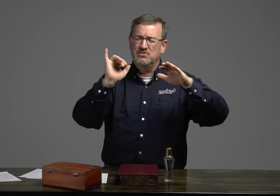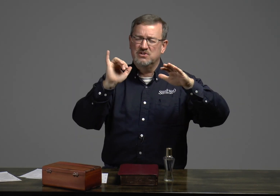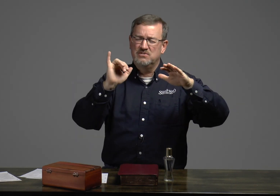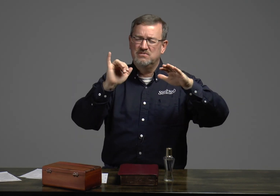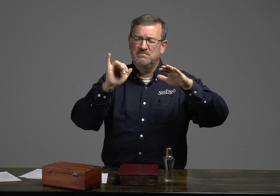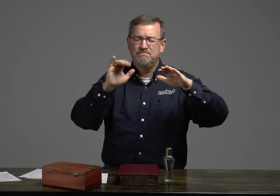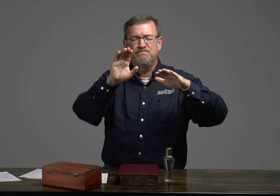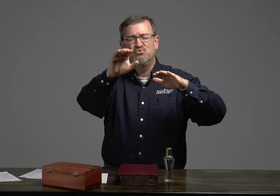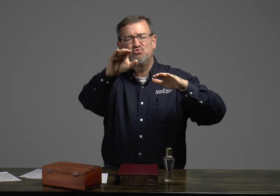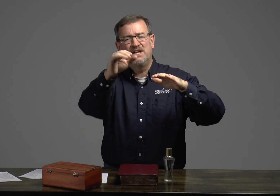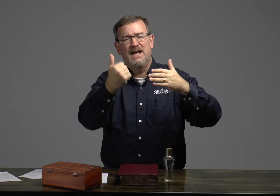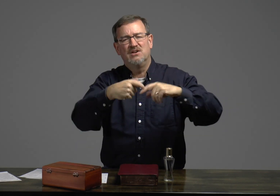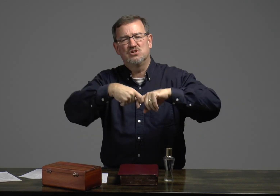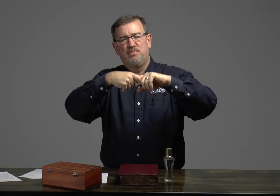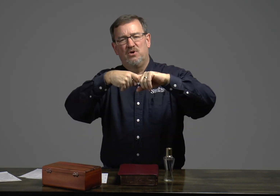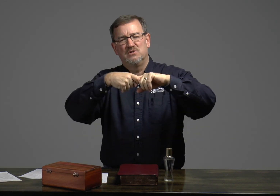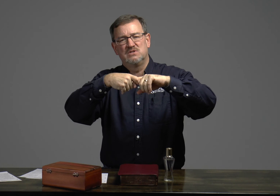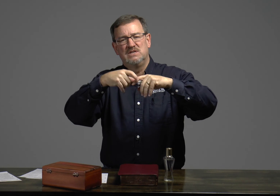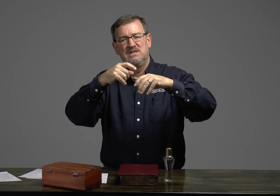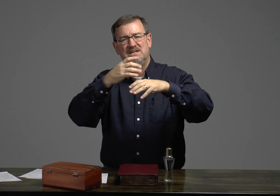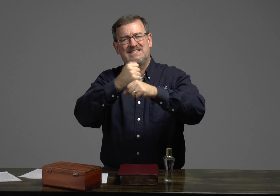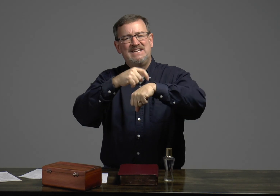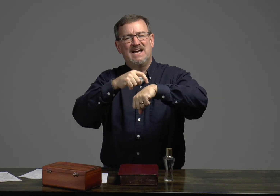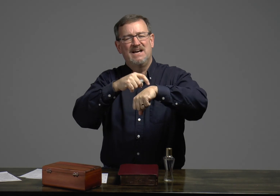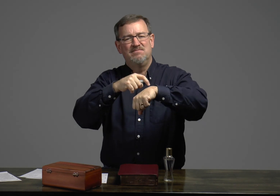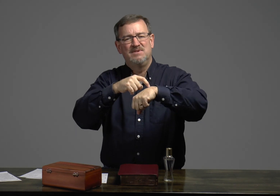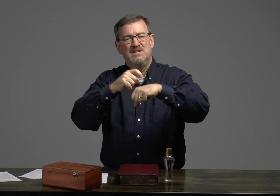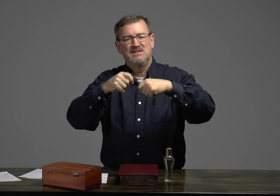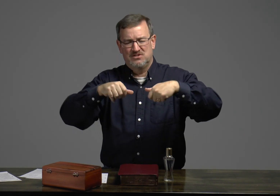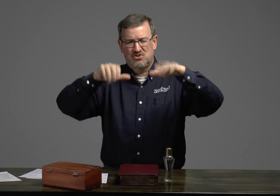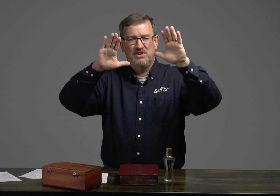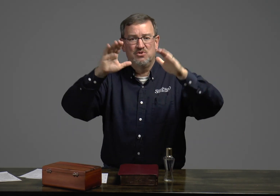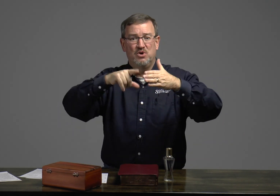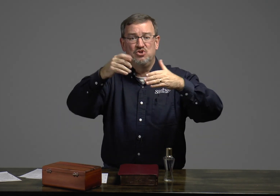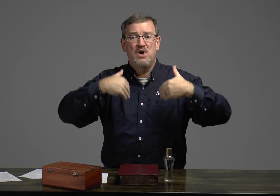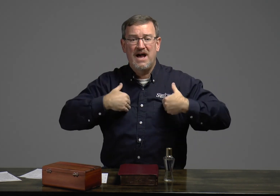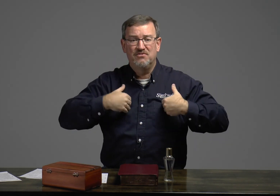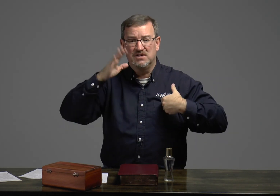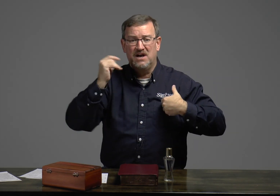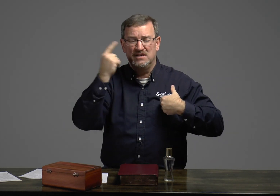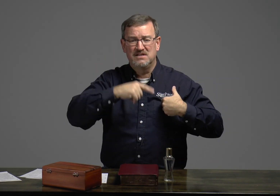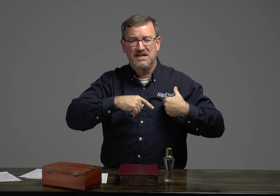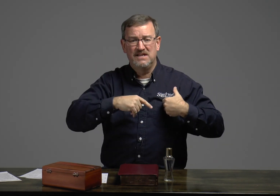also. Right now, just pause and take time to surrender what you have to God today.